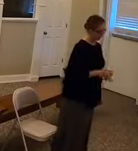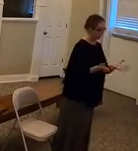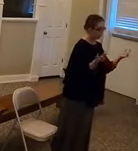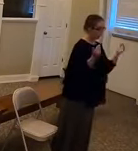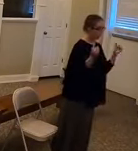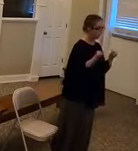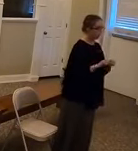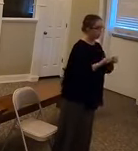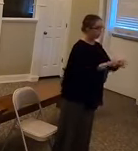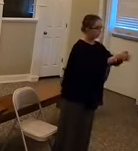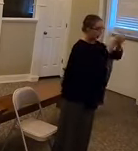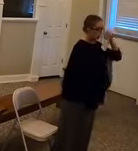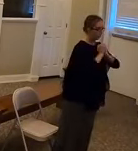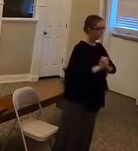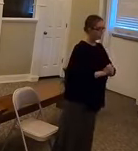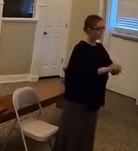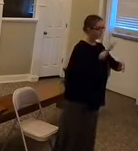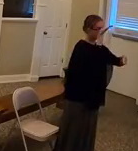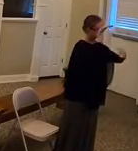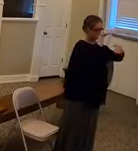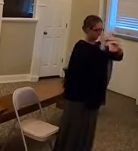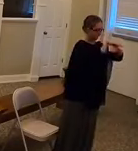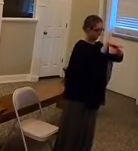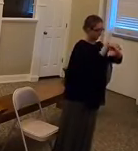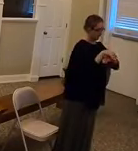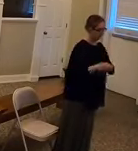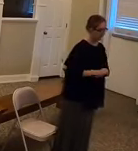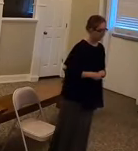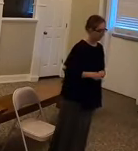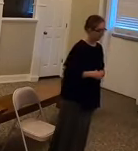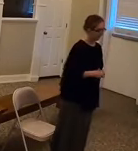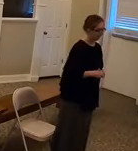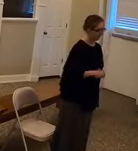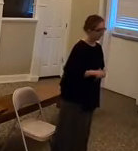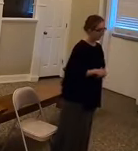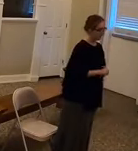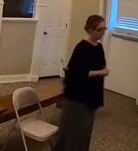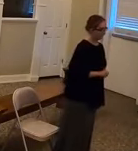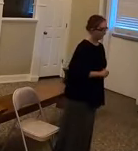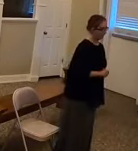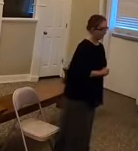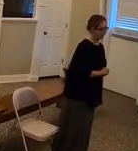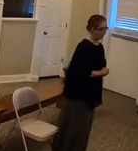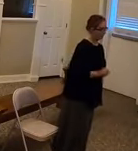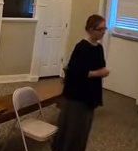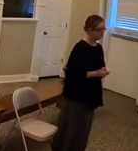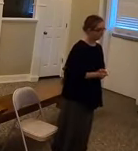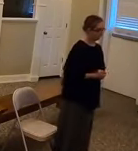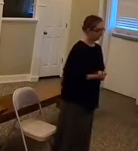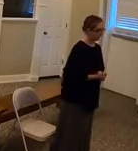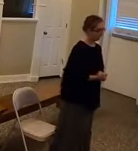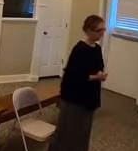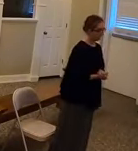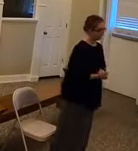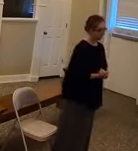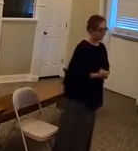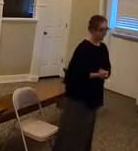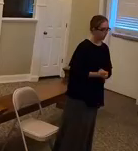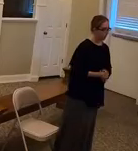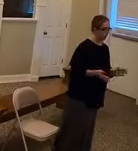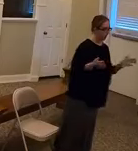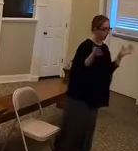Come on, let's continue to worship him tonight. Hallelujah. In Jesus' name, in Jesus' name.